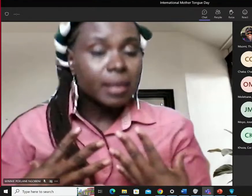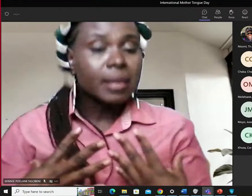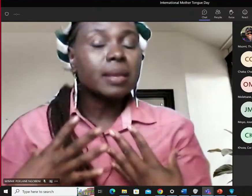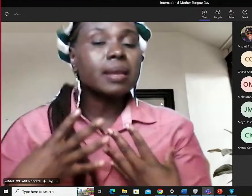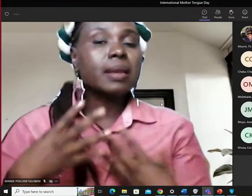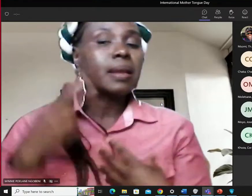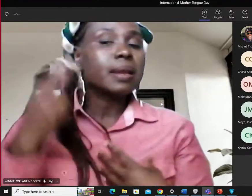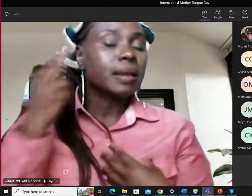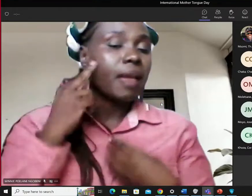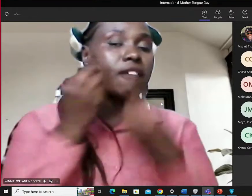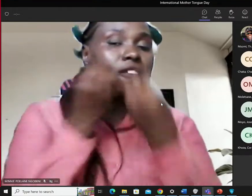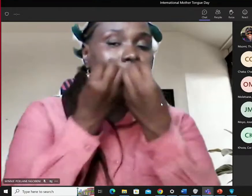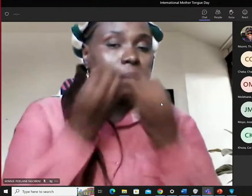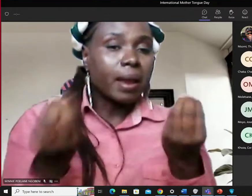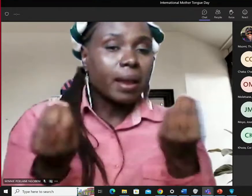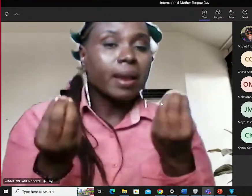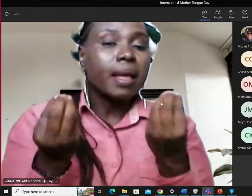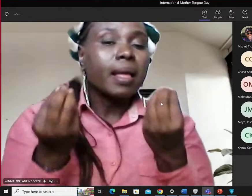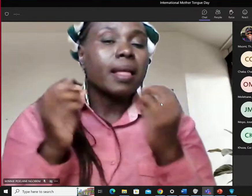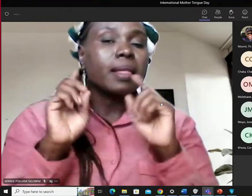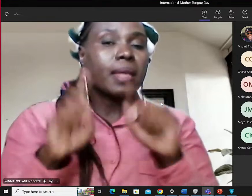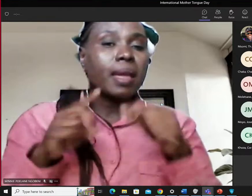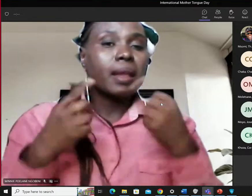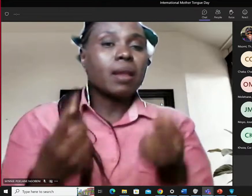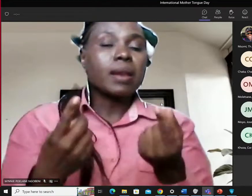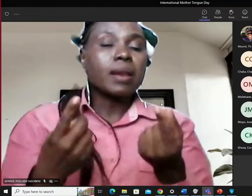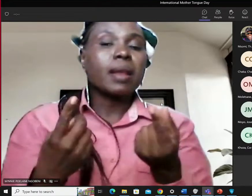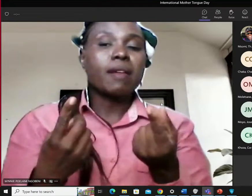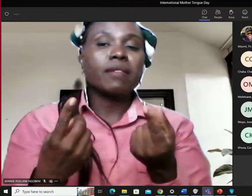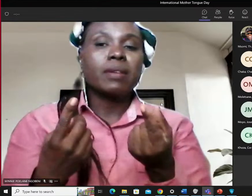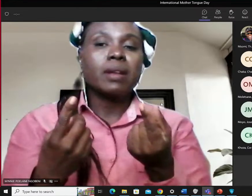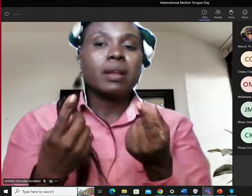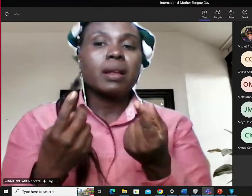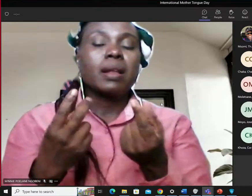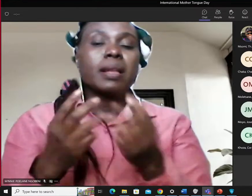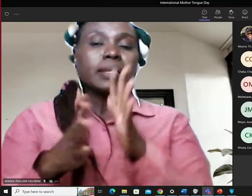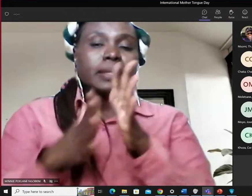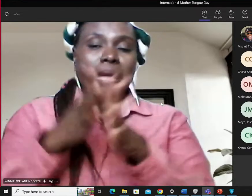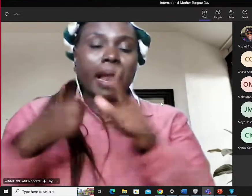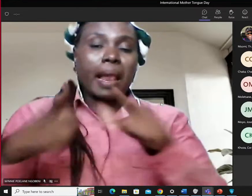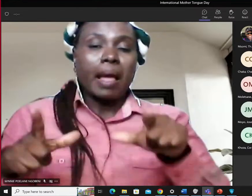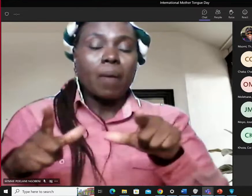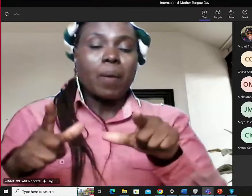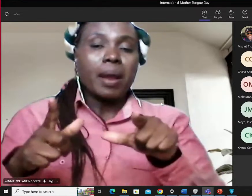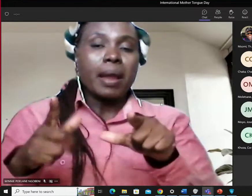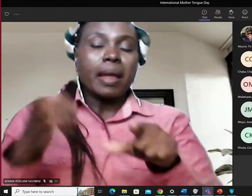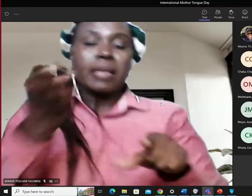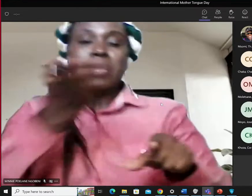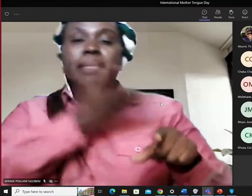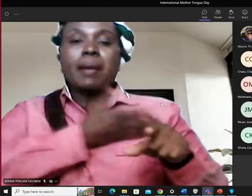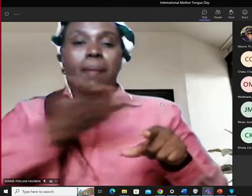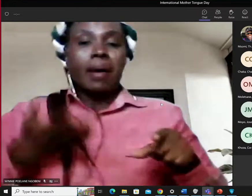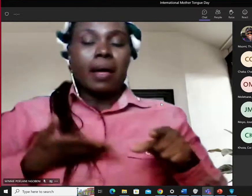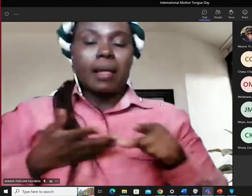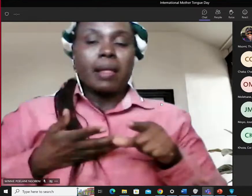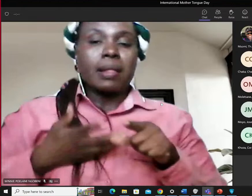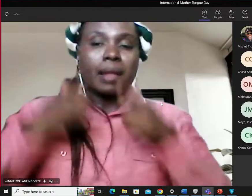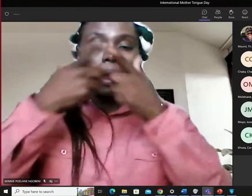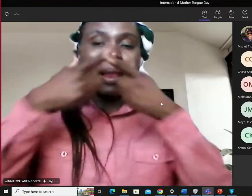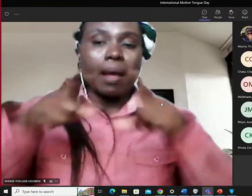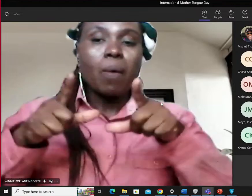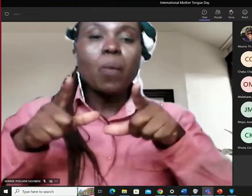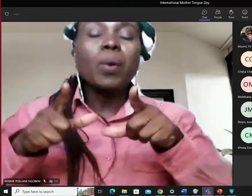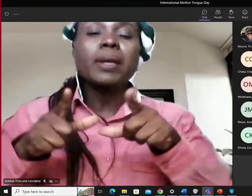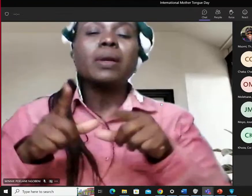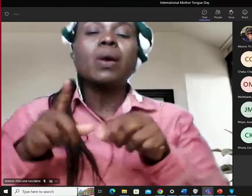not acquire sign language as a mother tongue because they lack signing environment